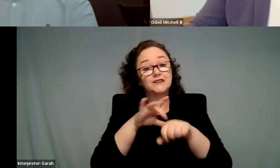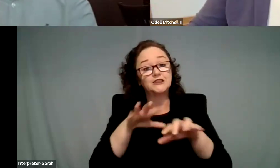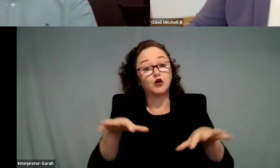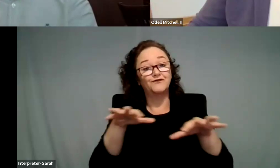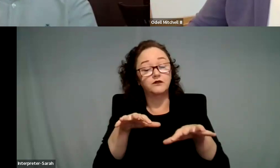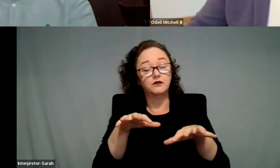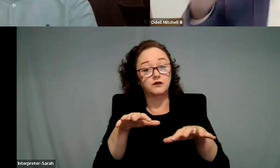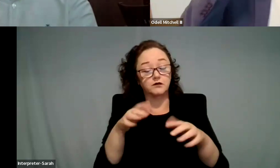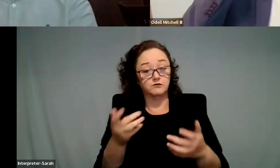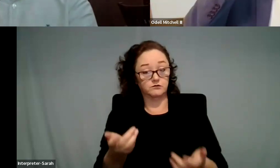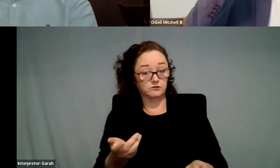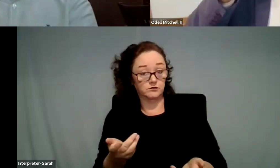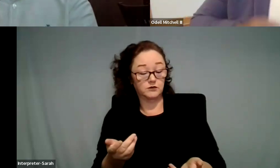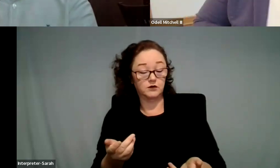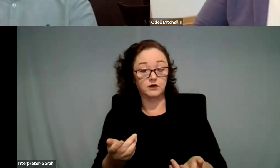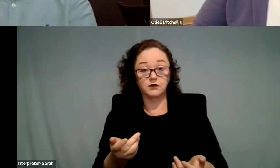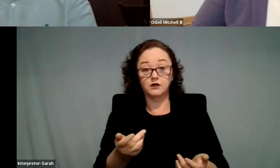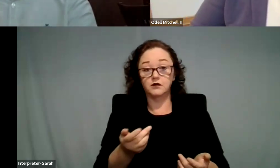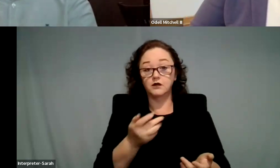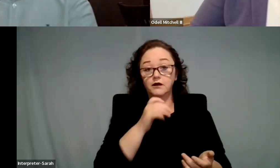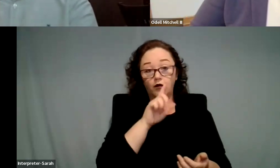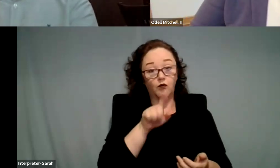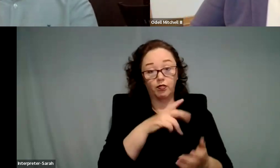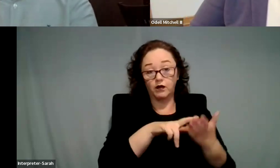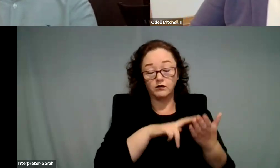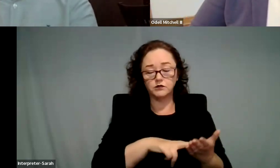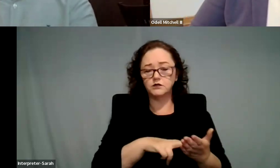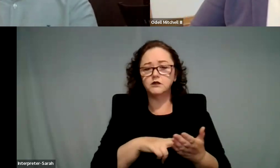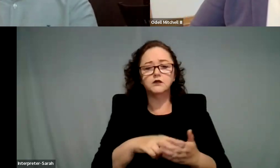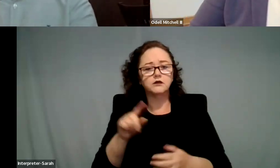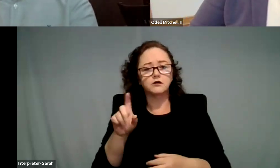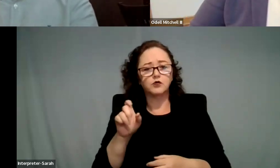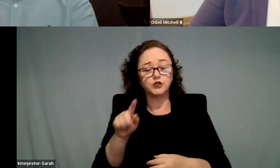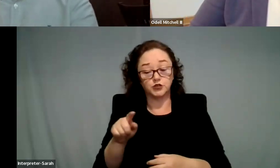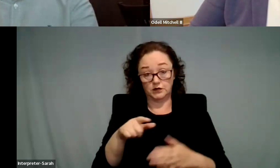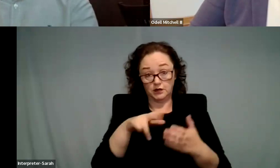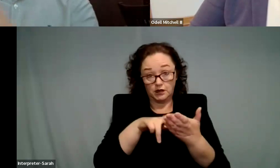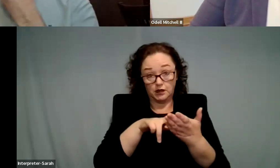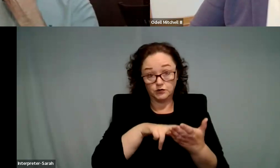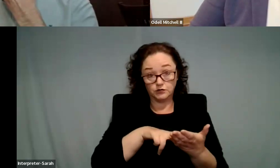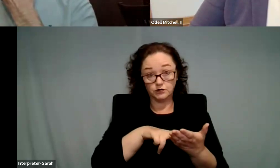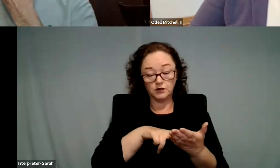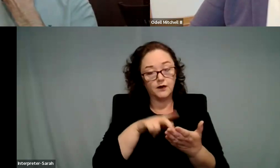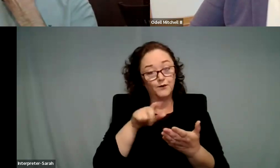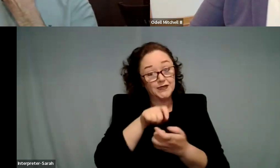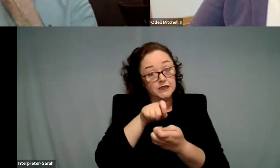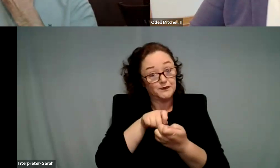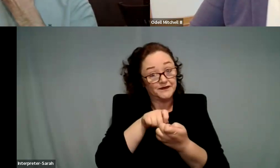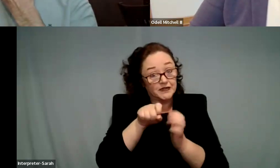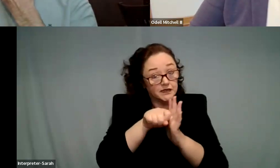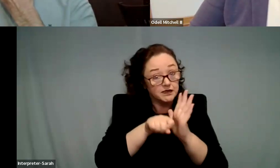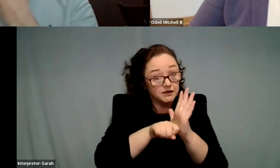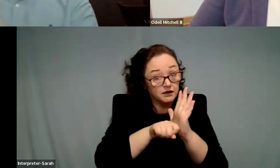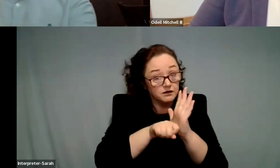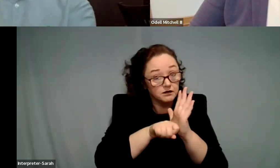we can broaden this beyond contracts. So the person is asking about whether contracts need to be specific to the state that they're